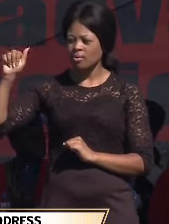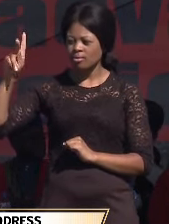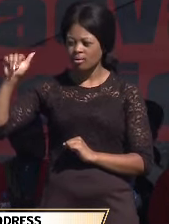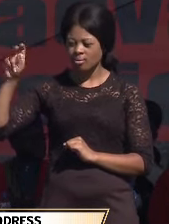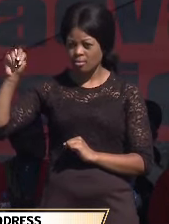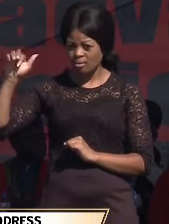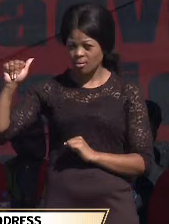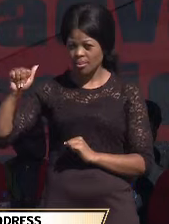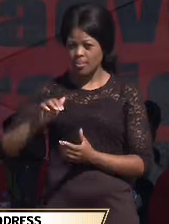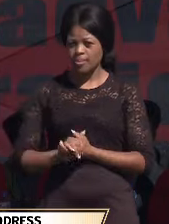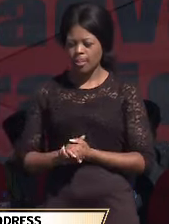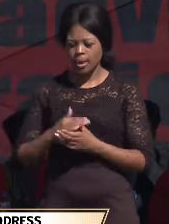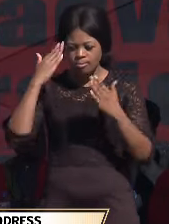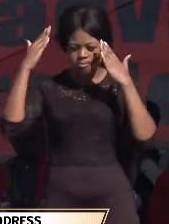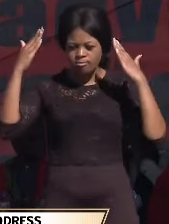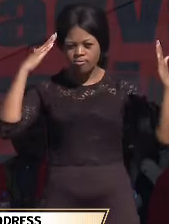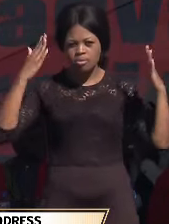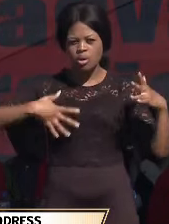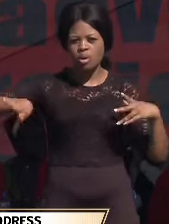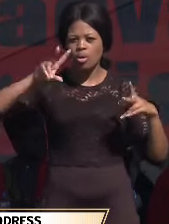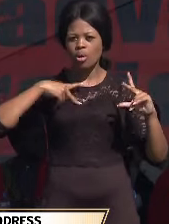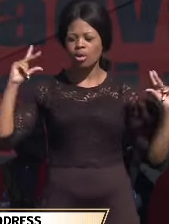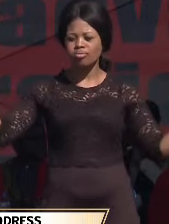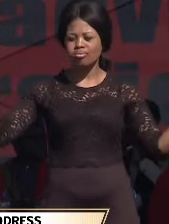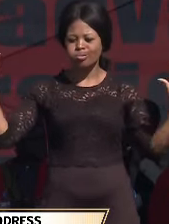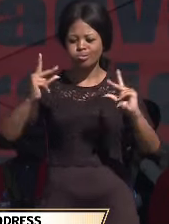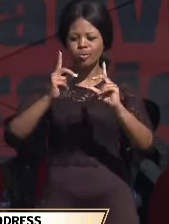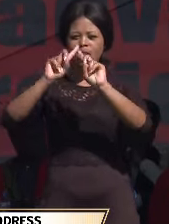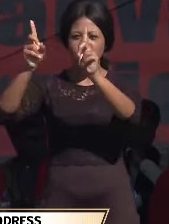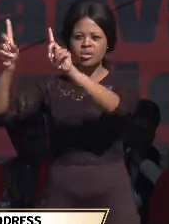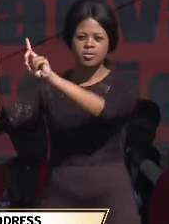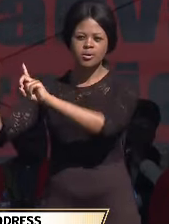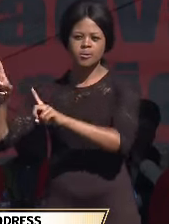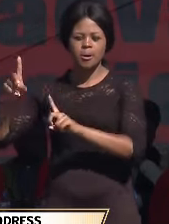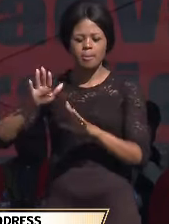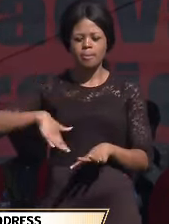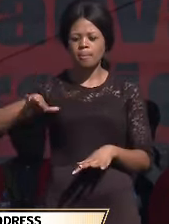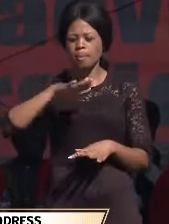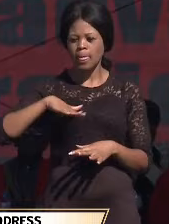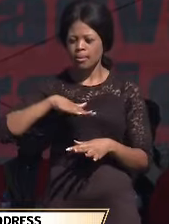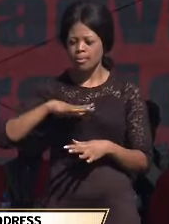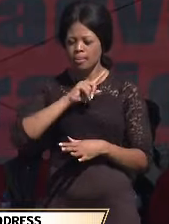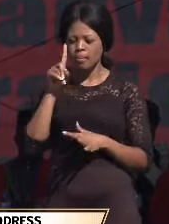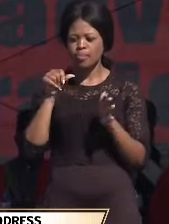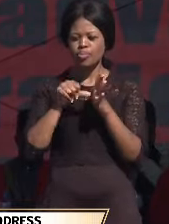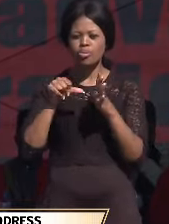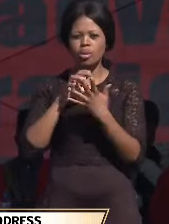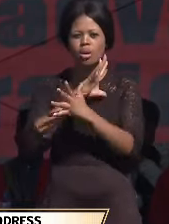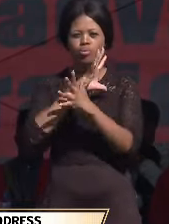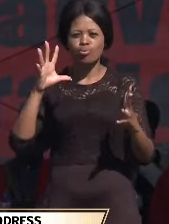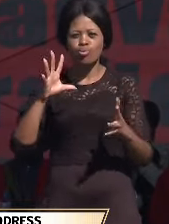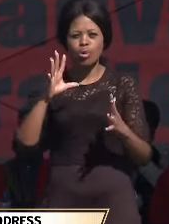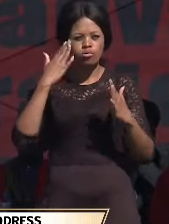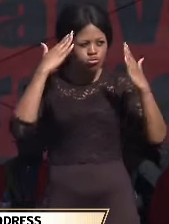ngibingelele zonke ihambeli zethu eziqhamuka emazweni angaphandle kodwa kubaluleke kakhulu